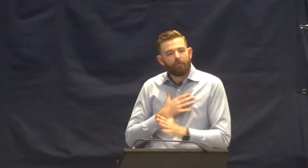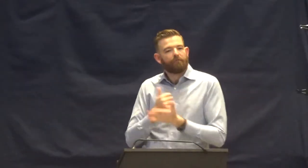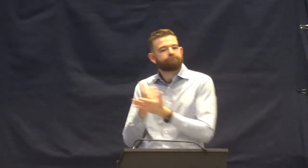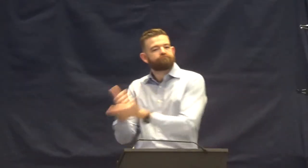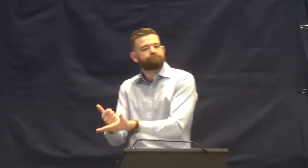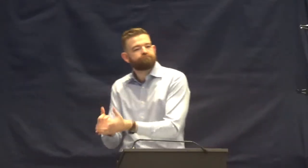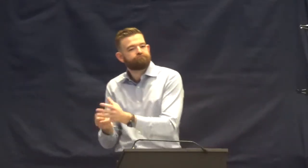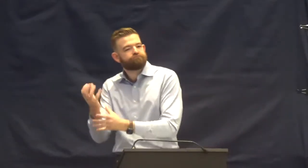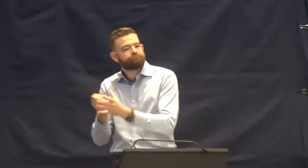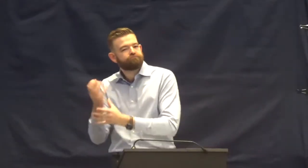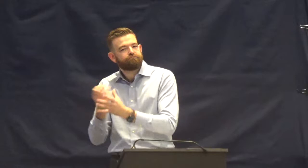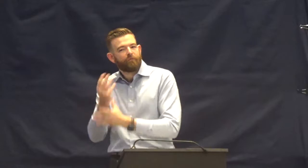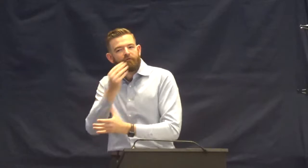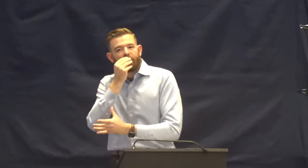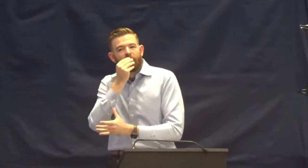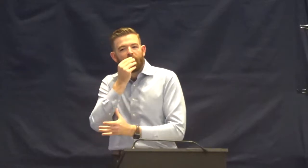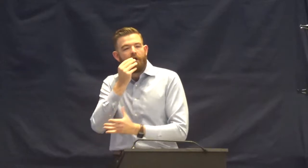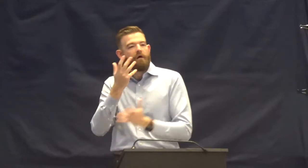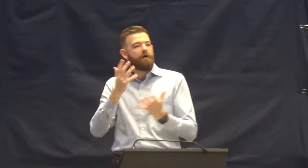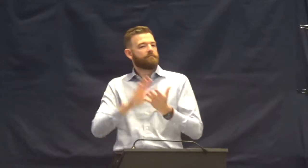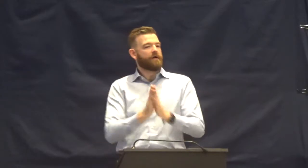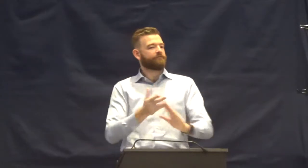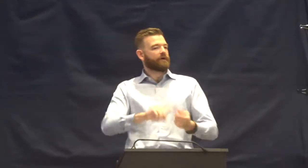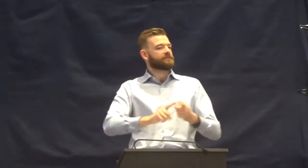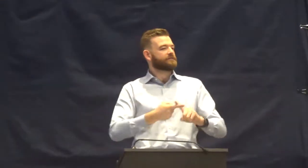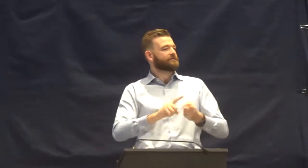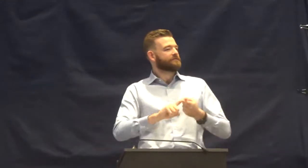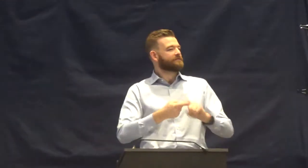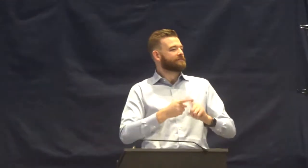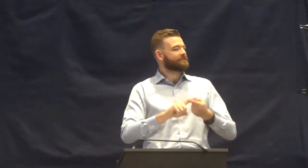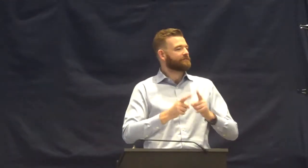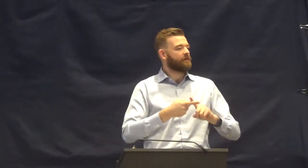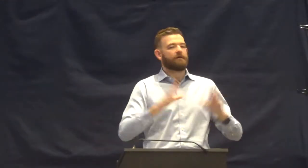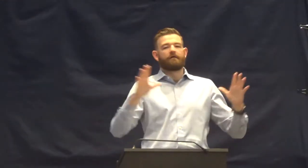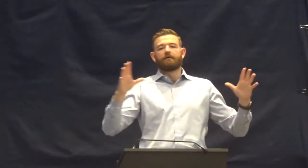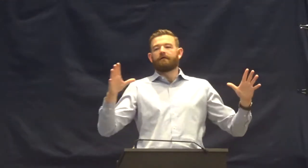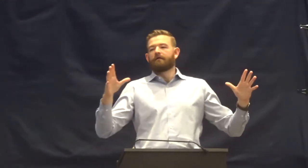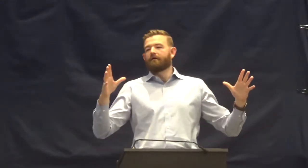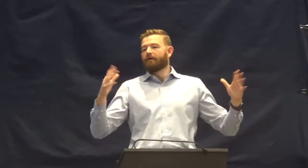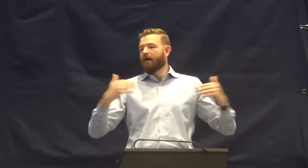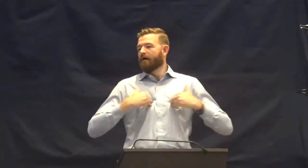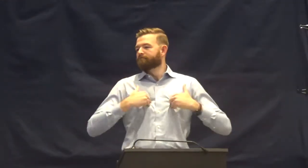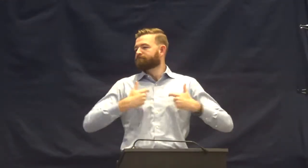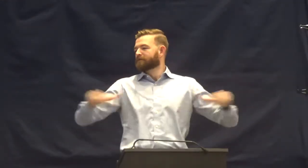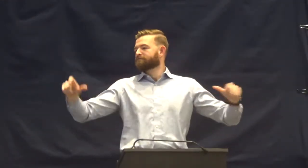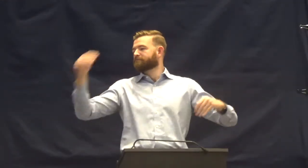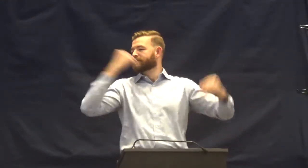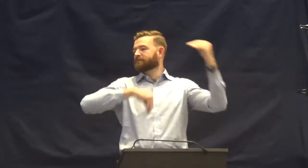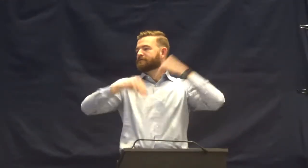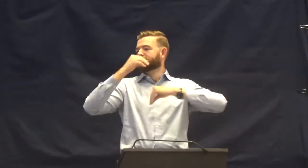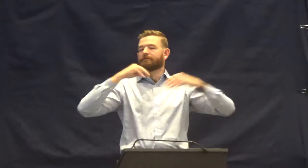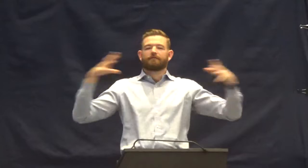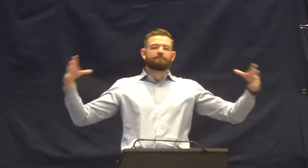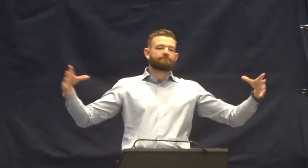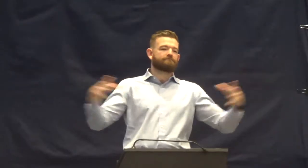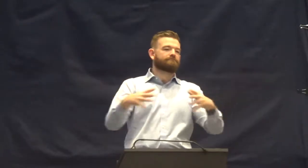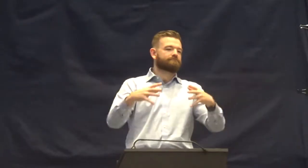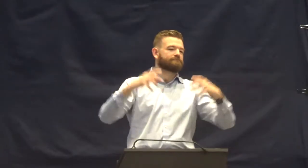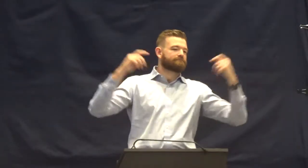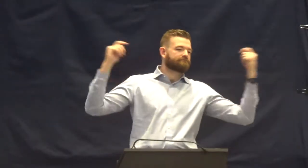The indigenous people took pity on them and taught them how to grow crops, and they became friendly. So they got together and had a